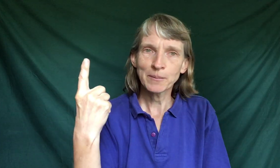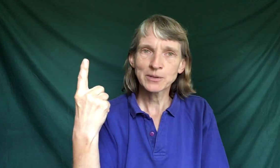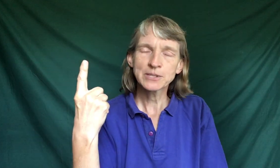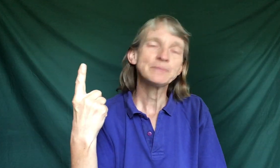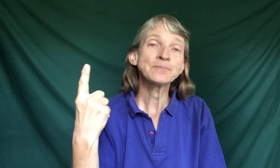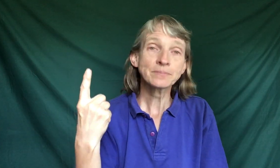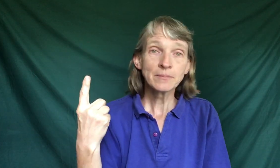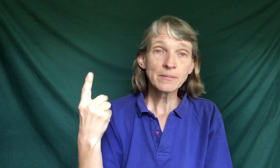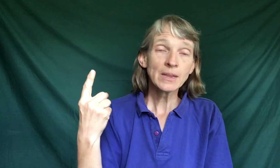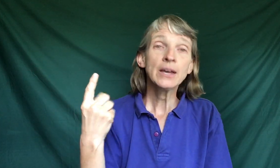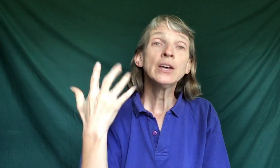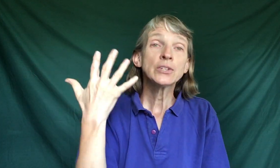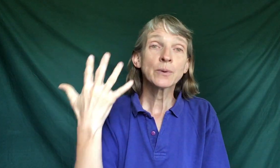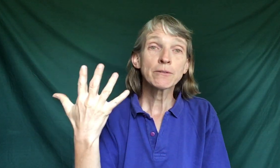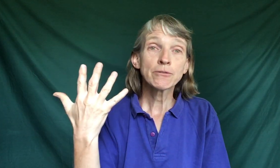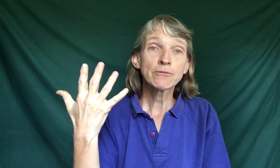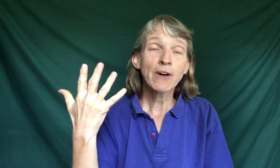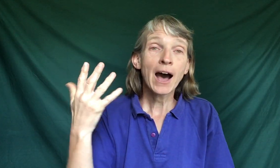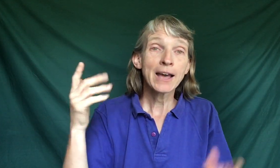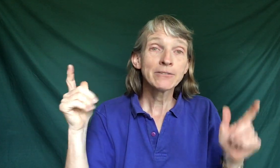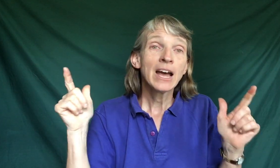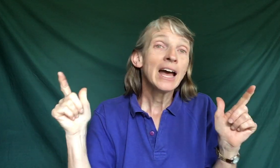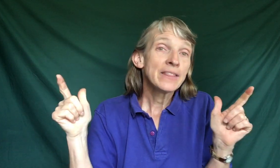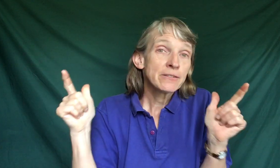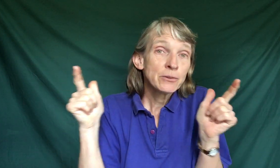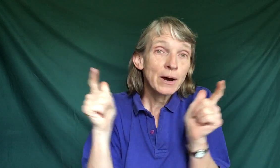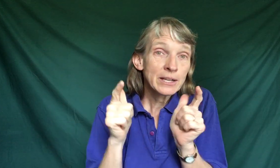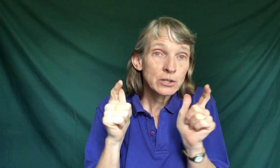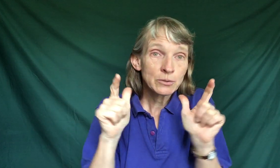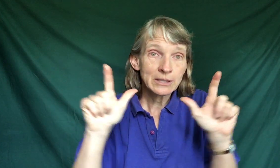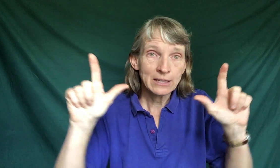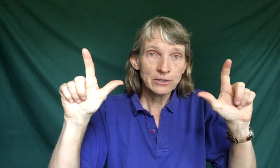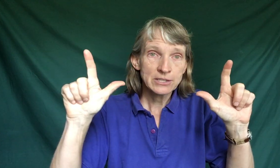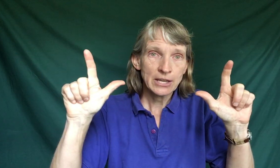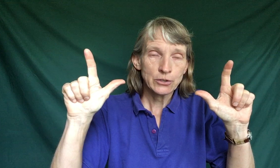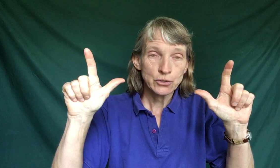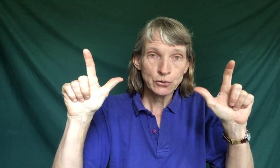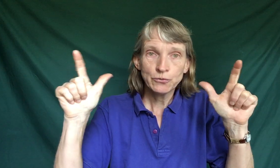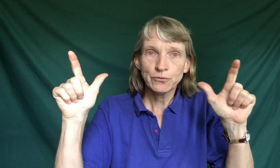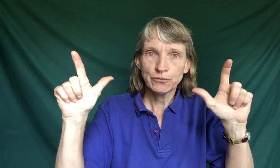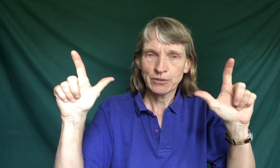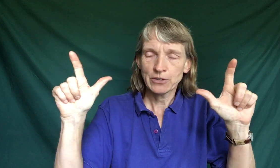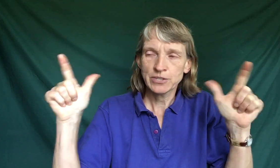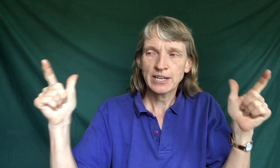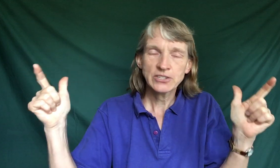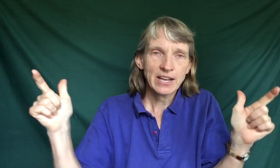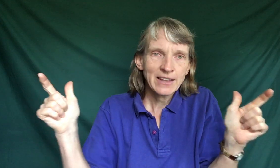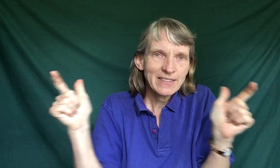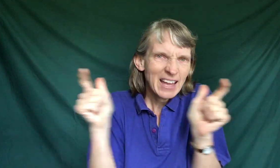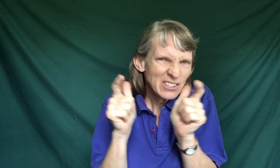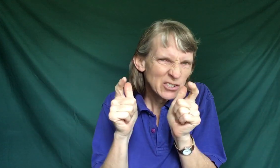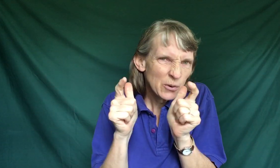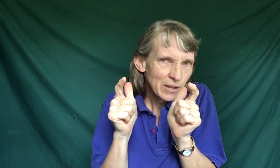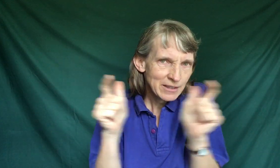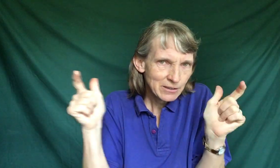numbers. So we have five. And then if you want to include a little, you take your two fingers on each hand like that and you show that they're